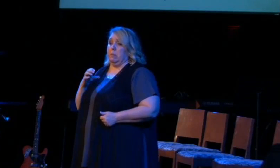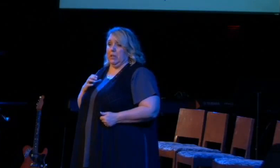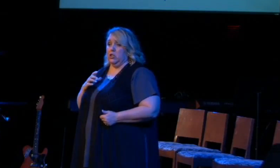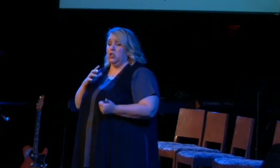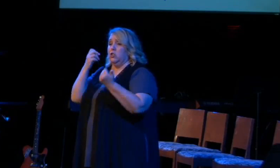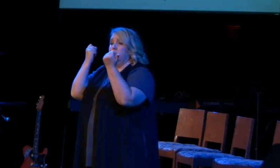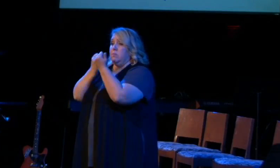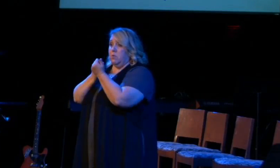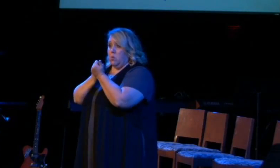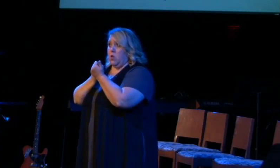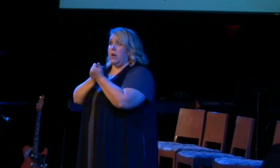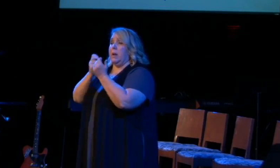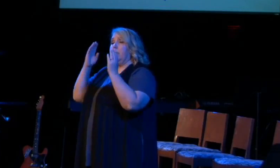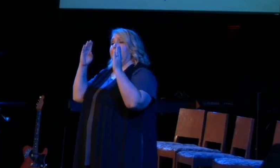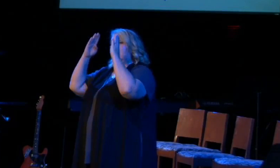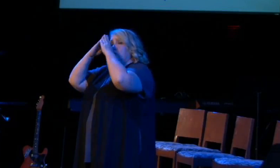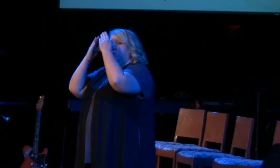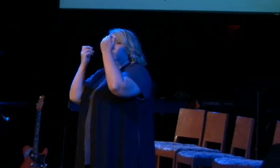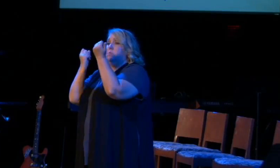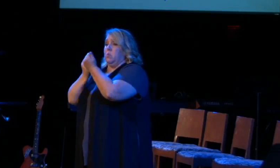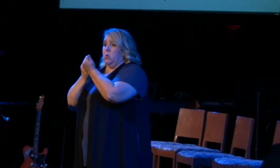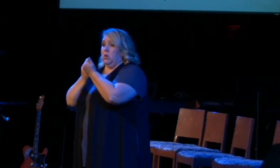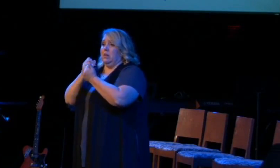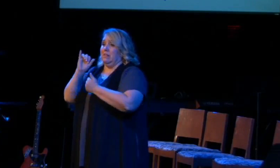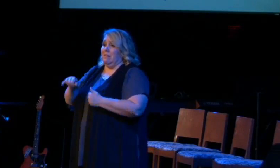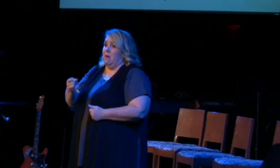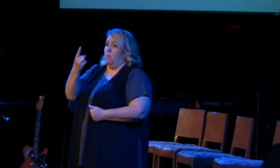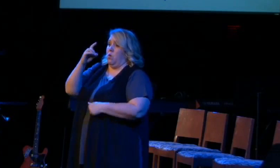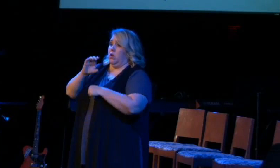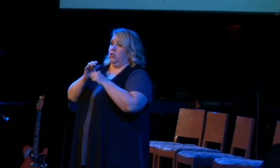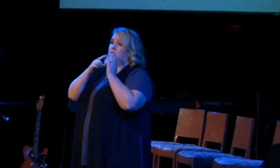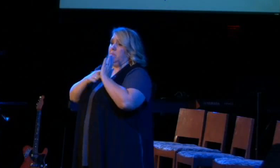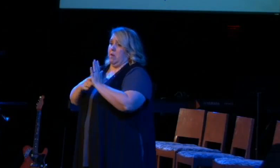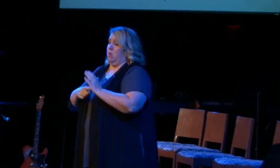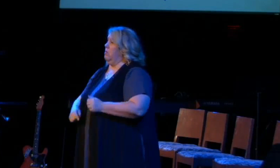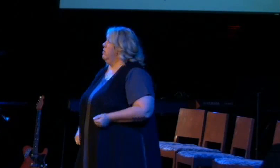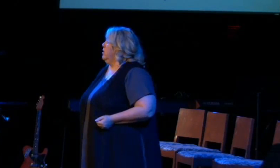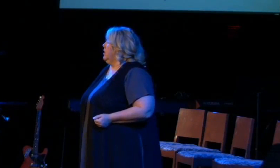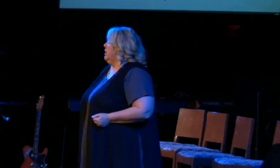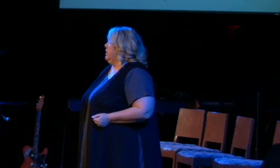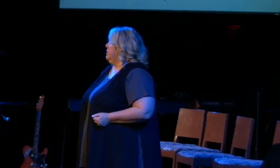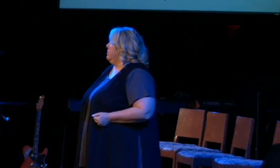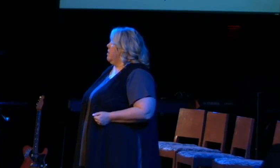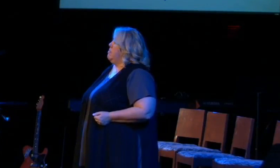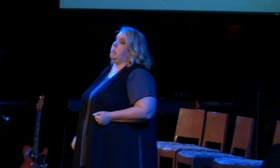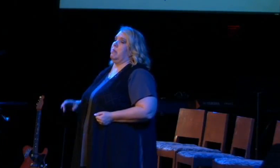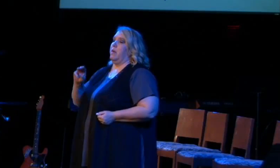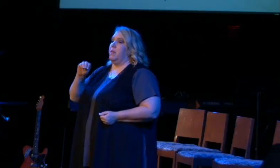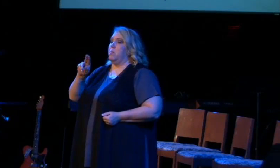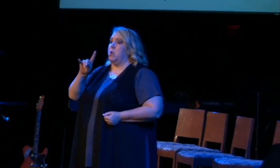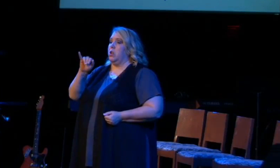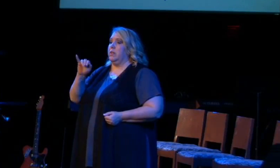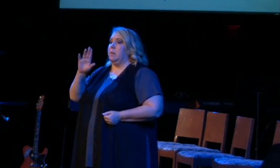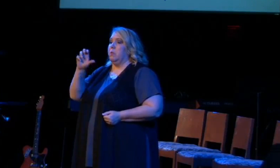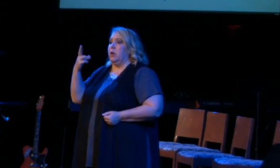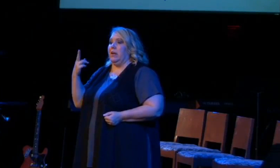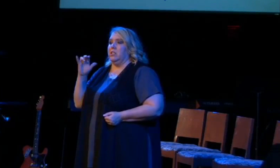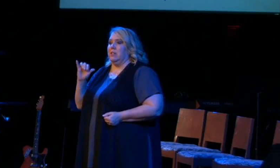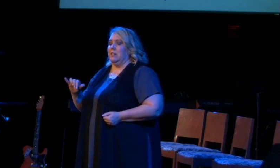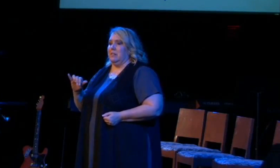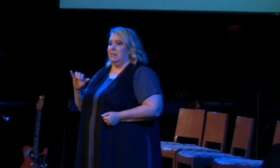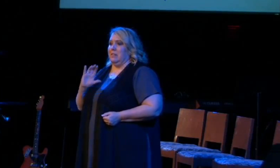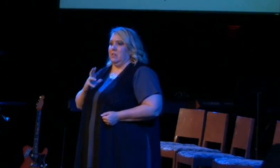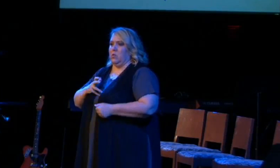a majority of the bishops is that one church model. The multi-branch model, the connectional conference model, that is our